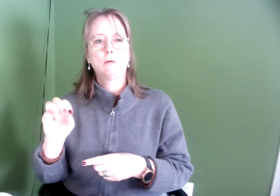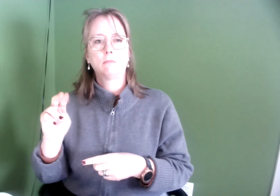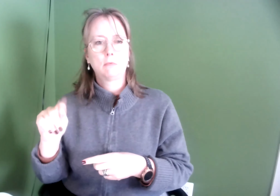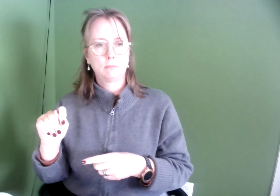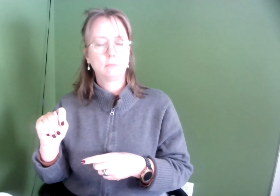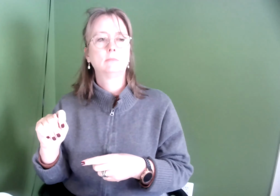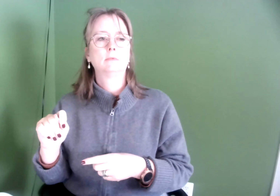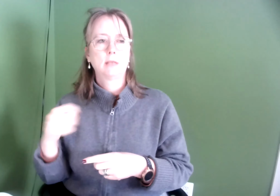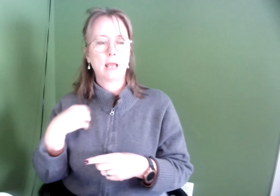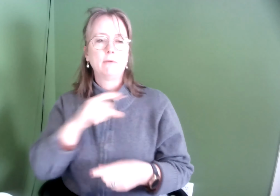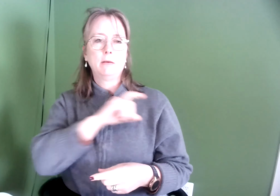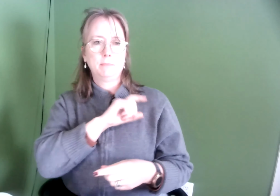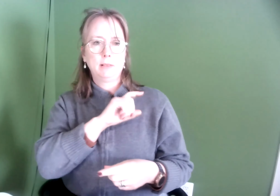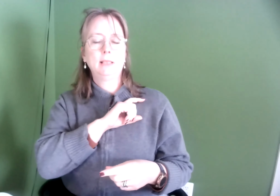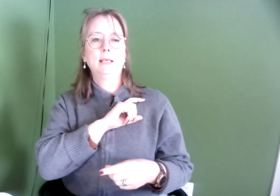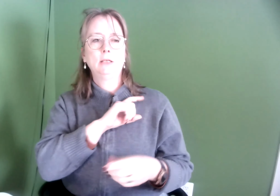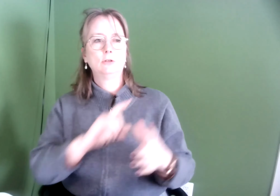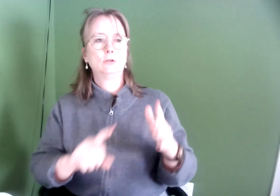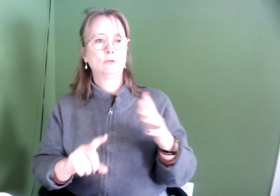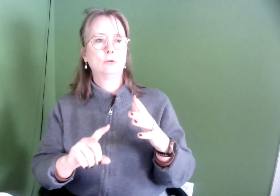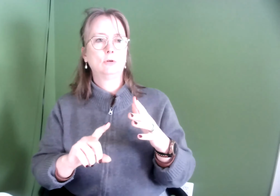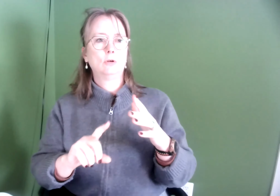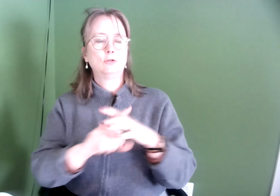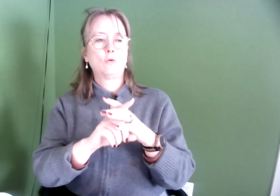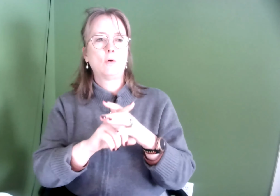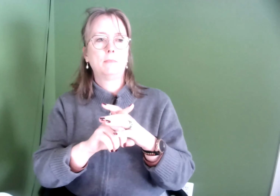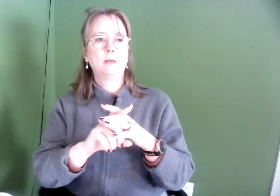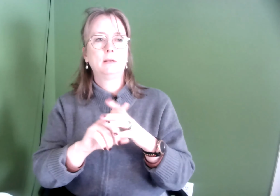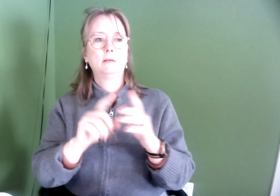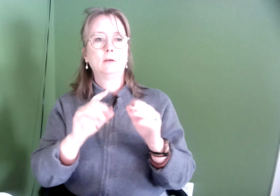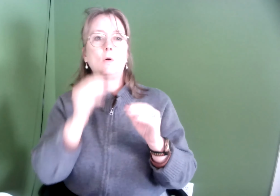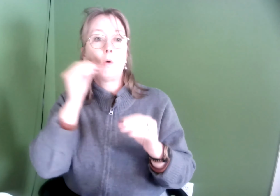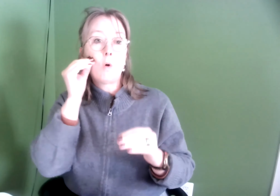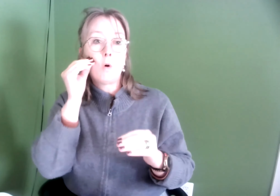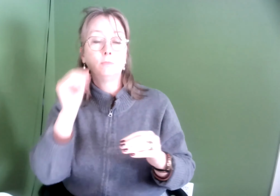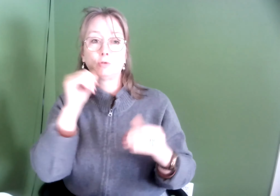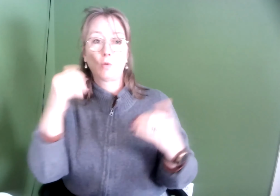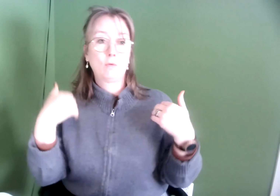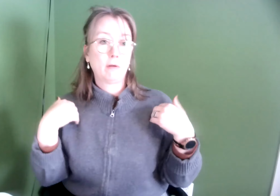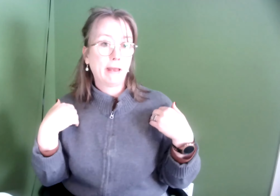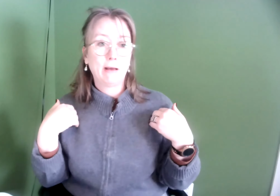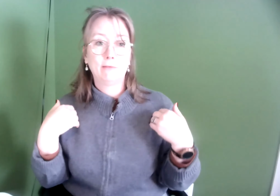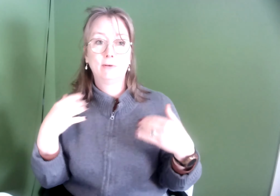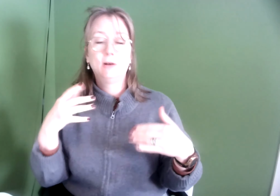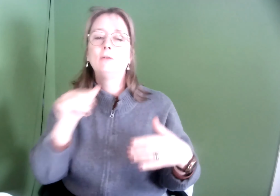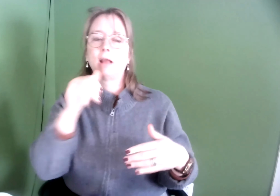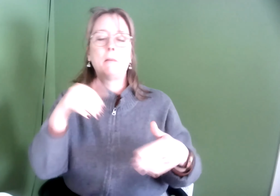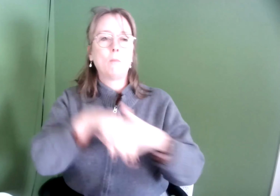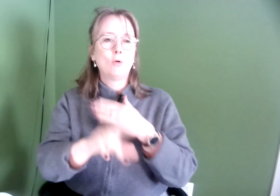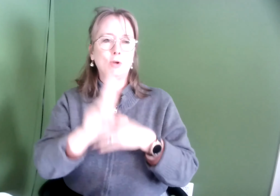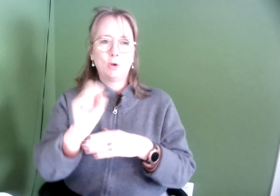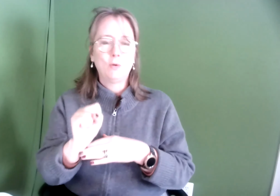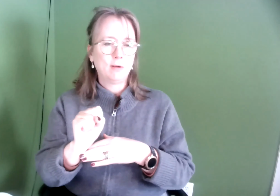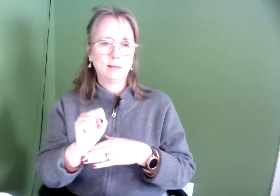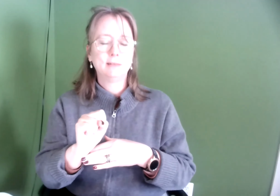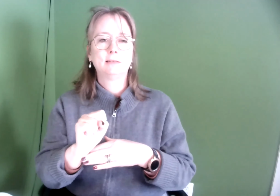mixed documentation and undocumented households, people just aren't going to call the police. So I'm hoping in that list